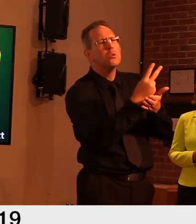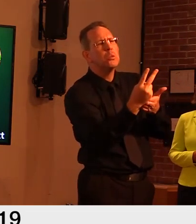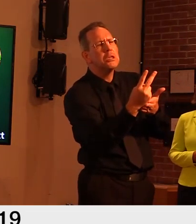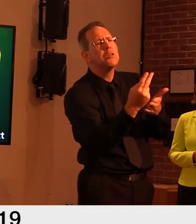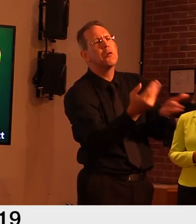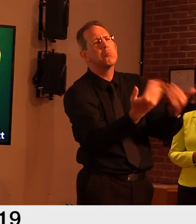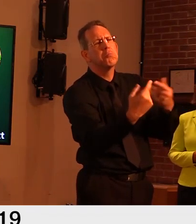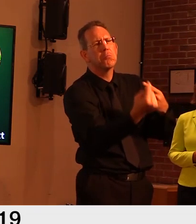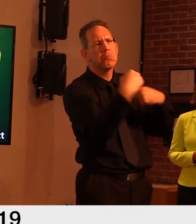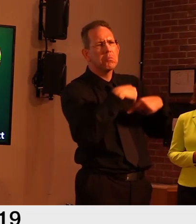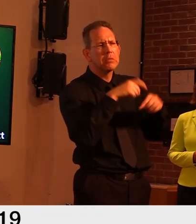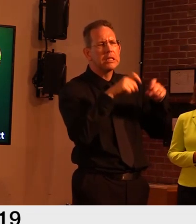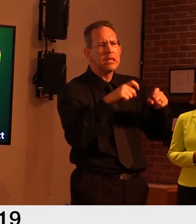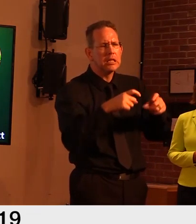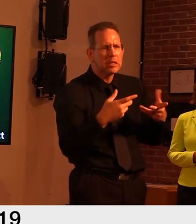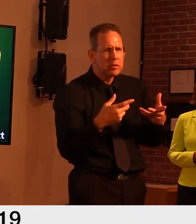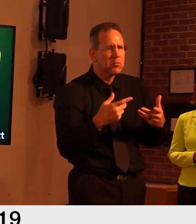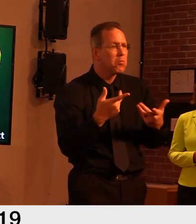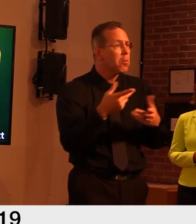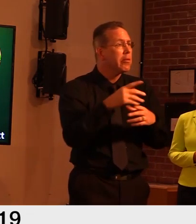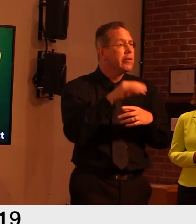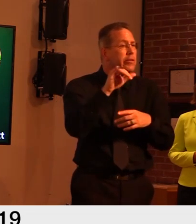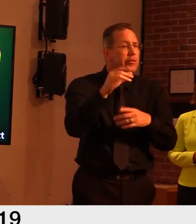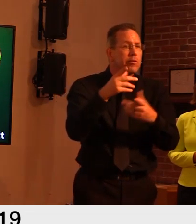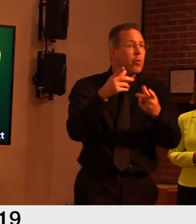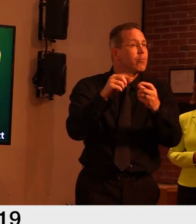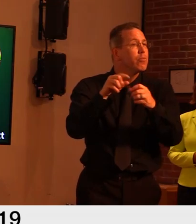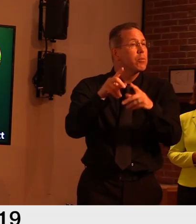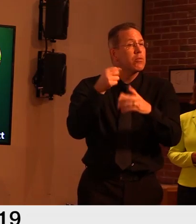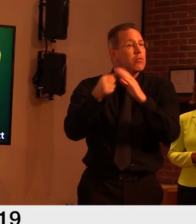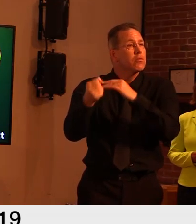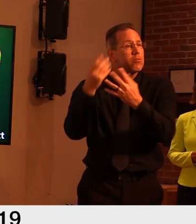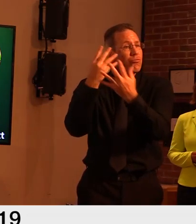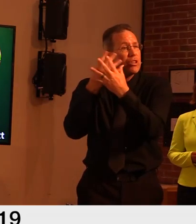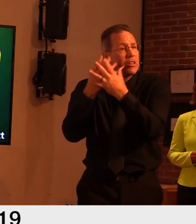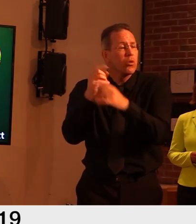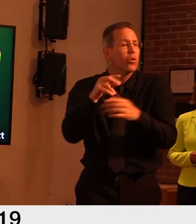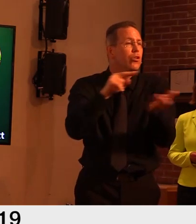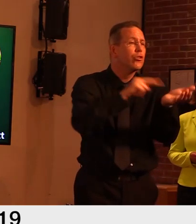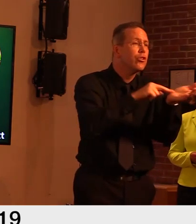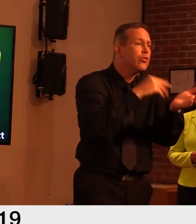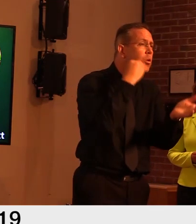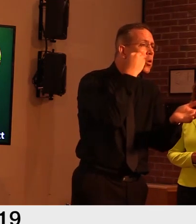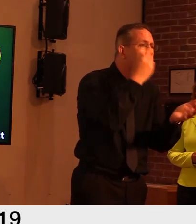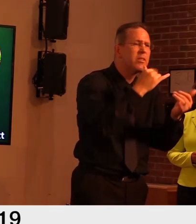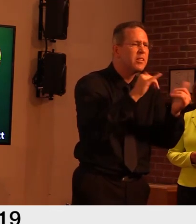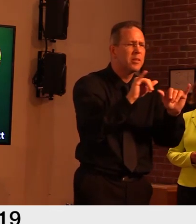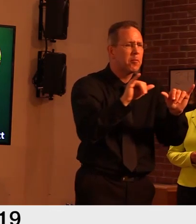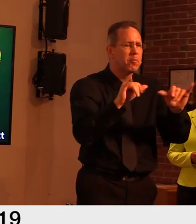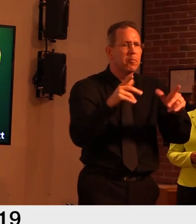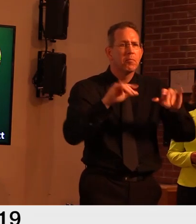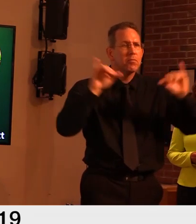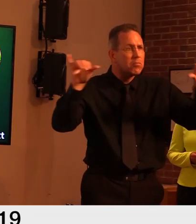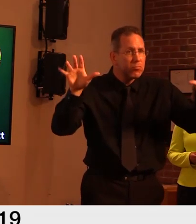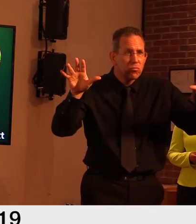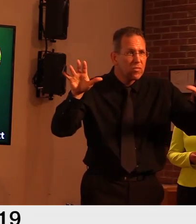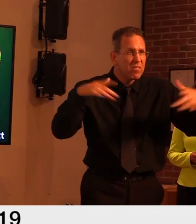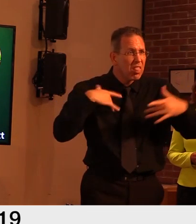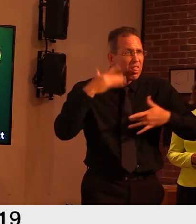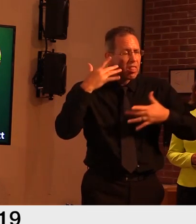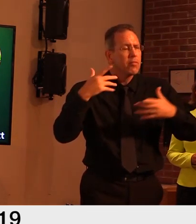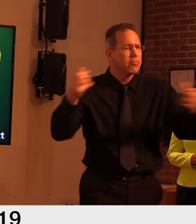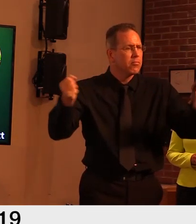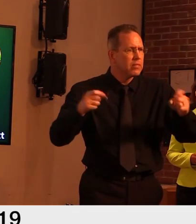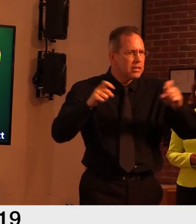at some of the populations we really do want to make sure we use our testing supplies for. So that includes